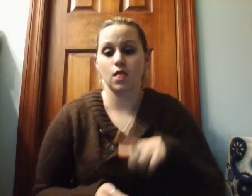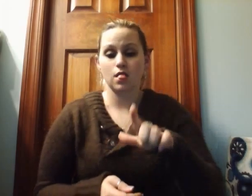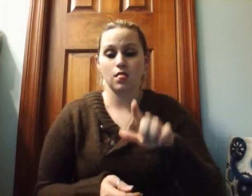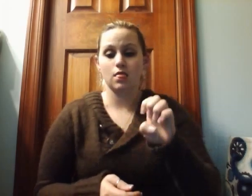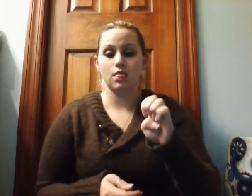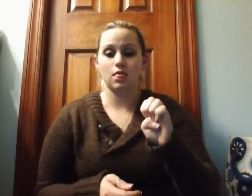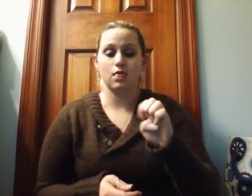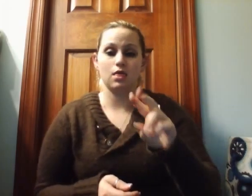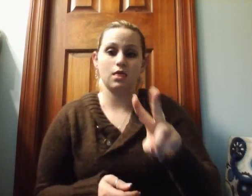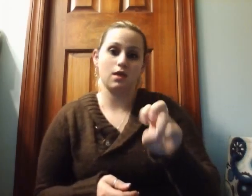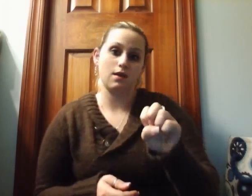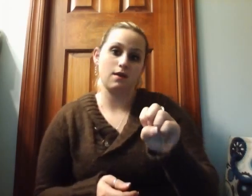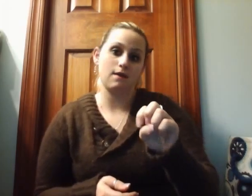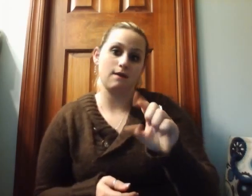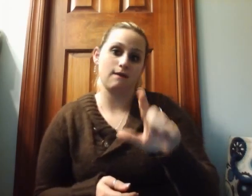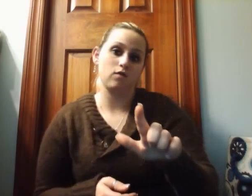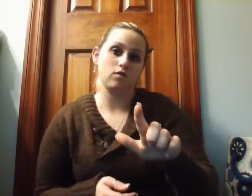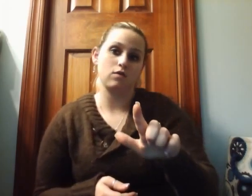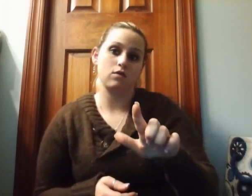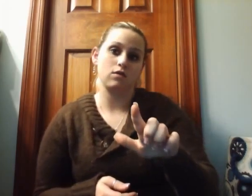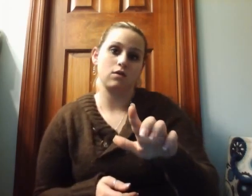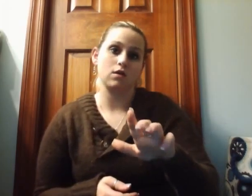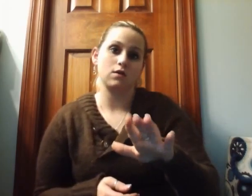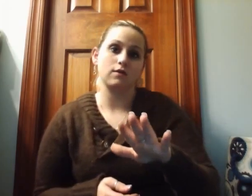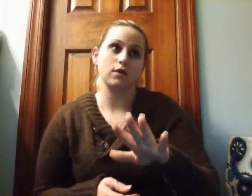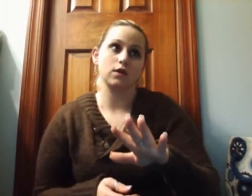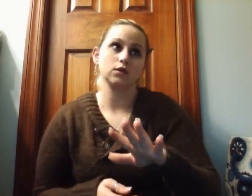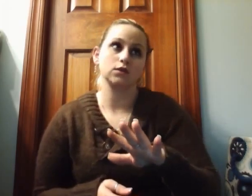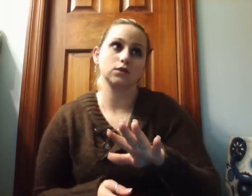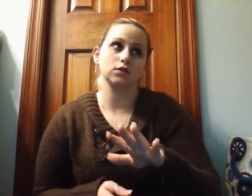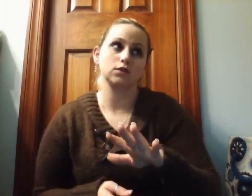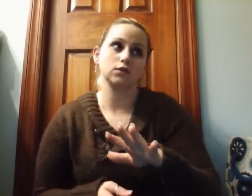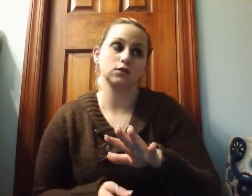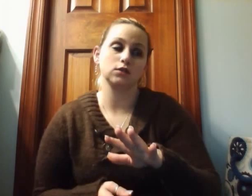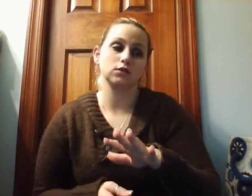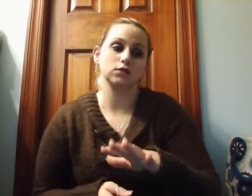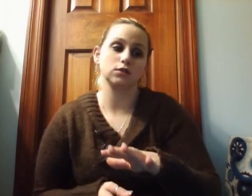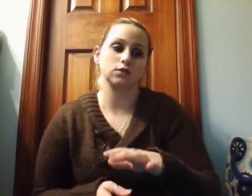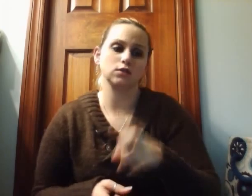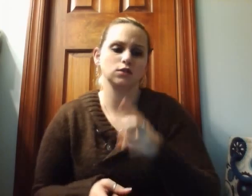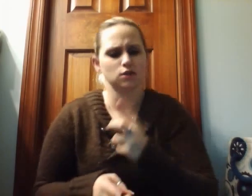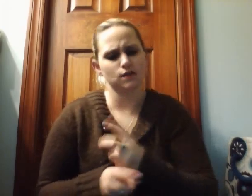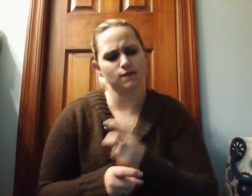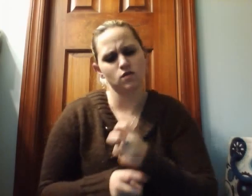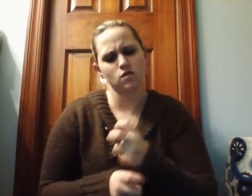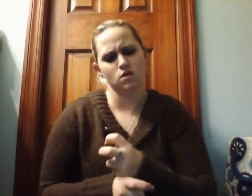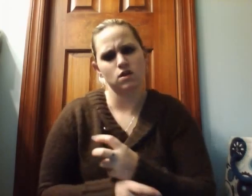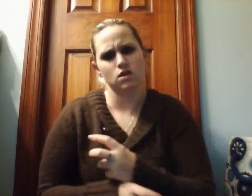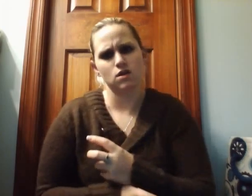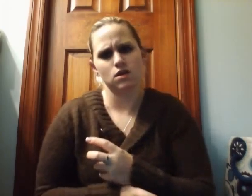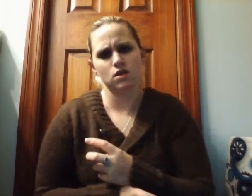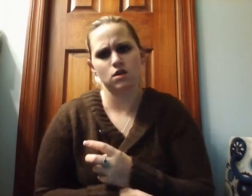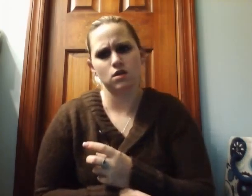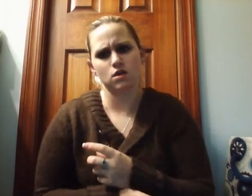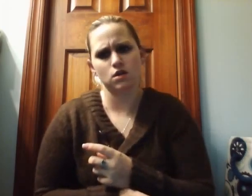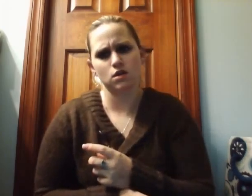probably just as equally important when out or preparing to outfit a trip that include people with disabilities